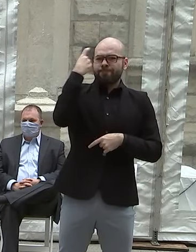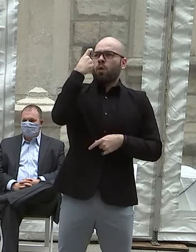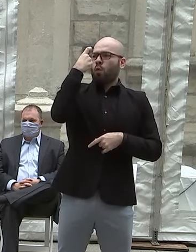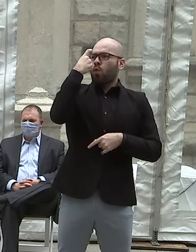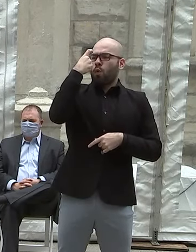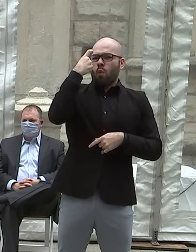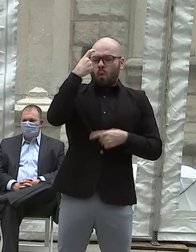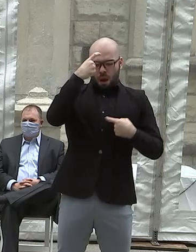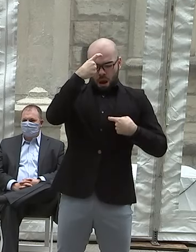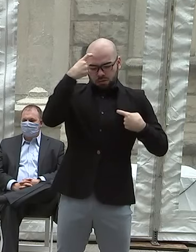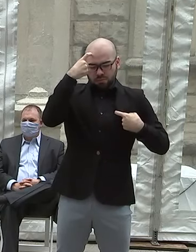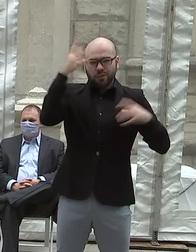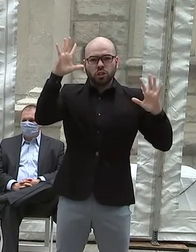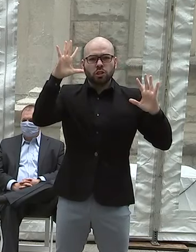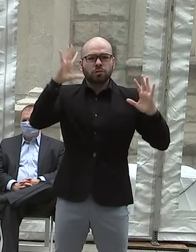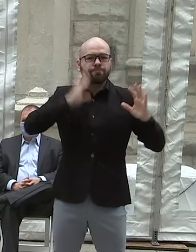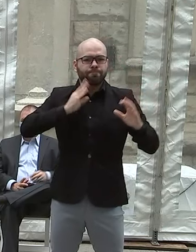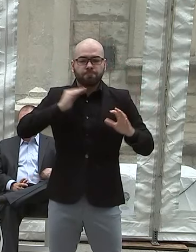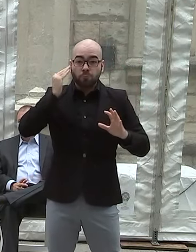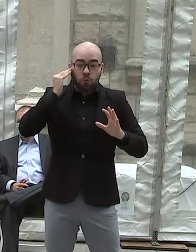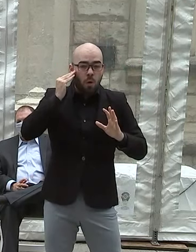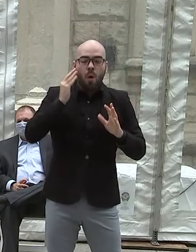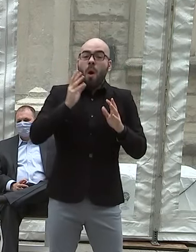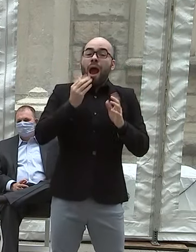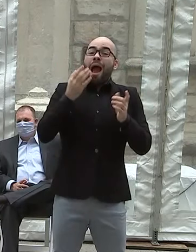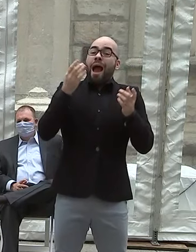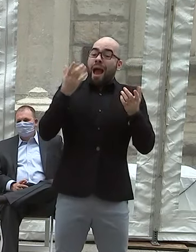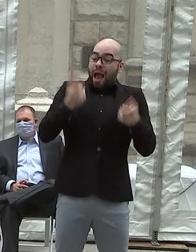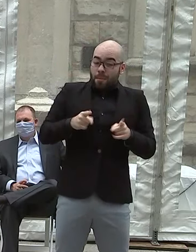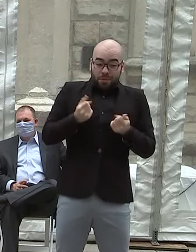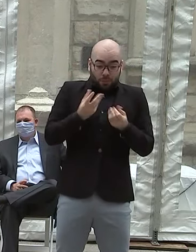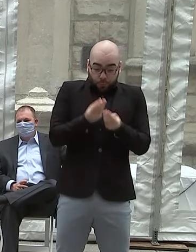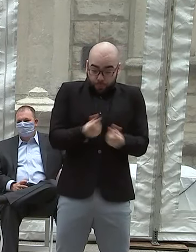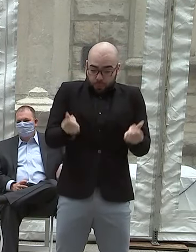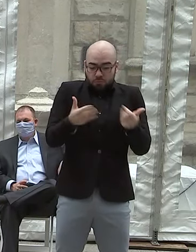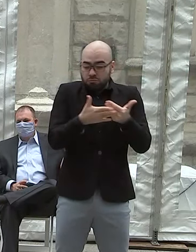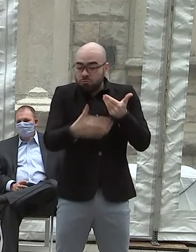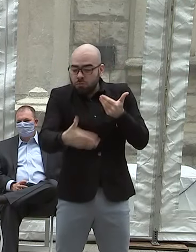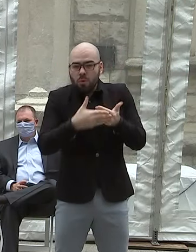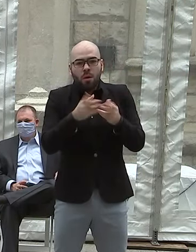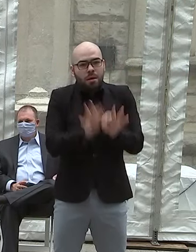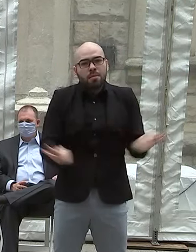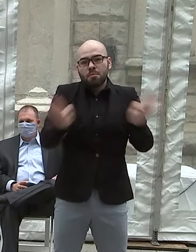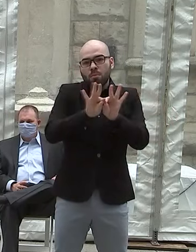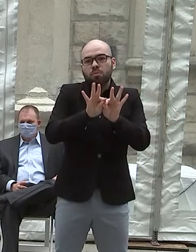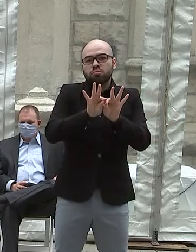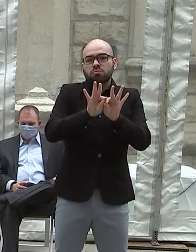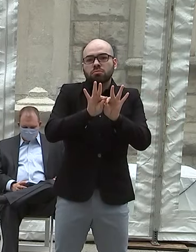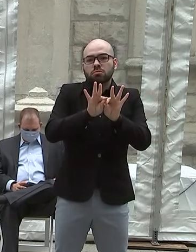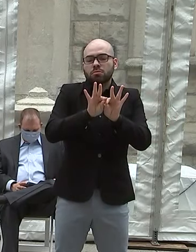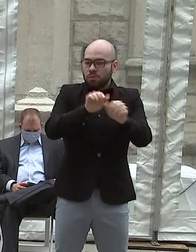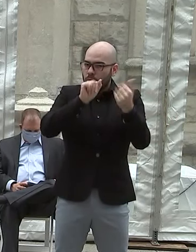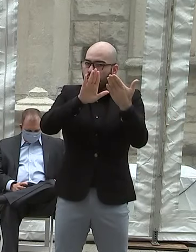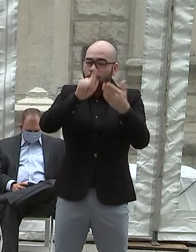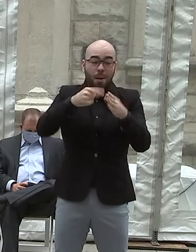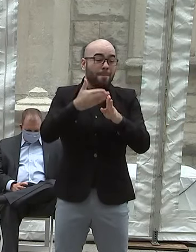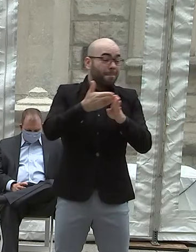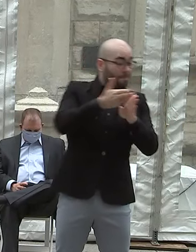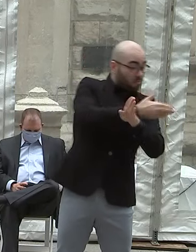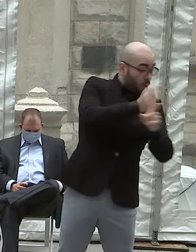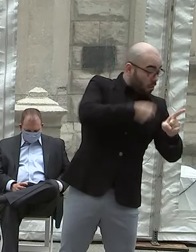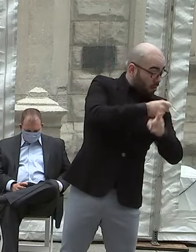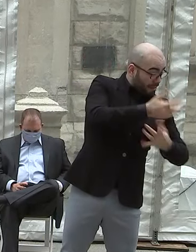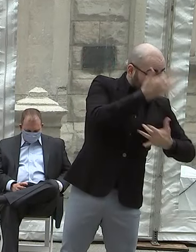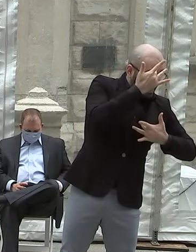occurs, it is the response that's weeks and months after that are just important as the days following the